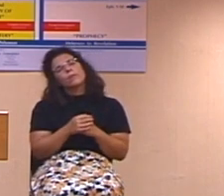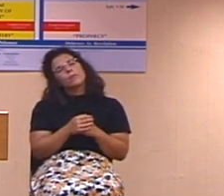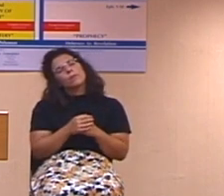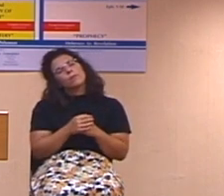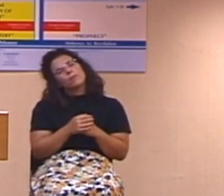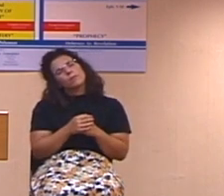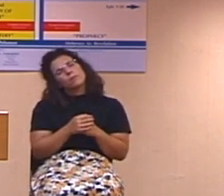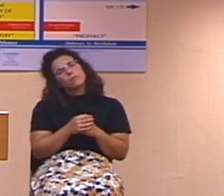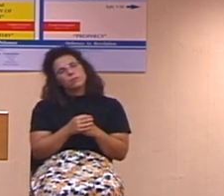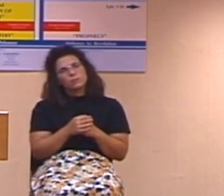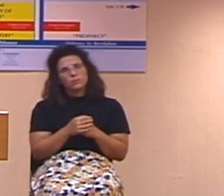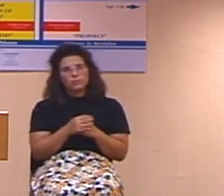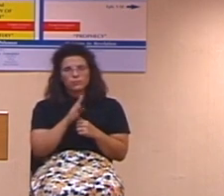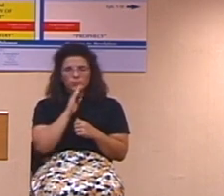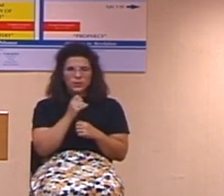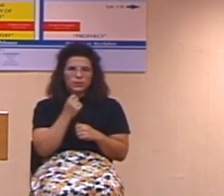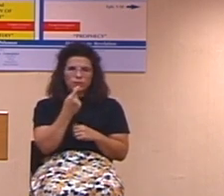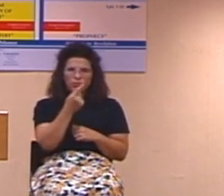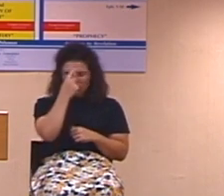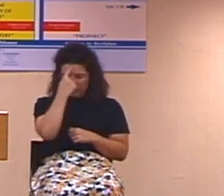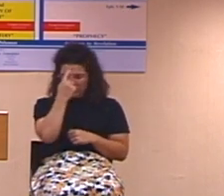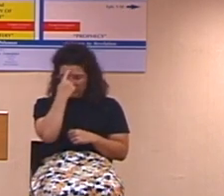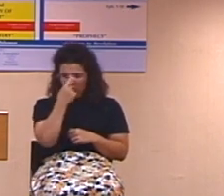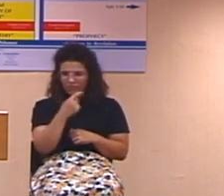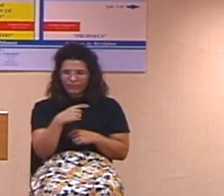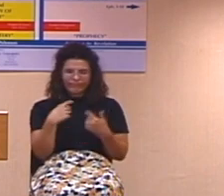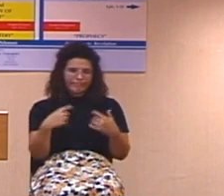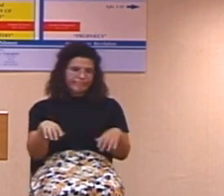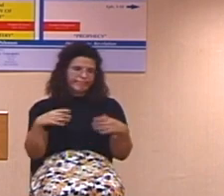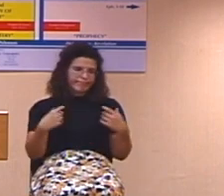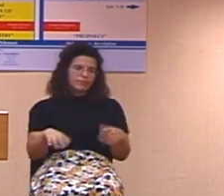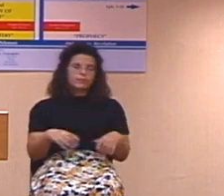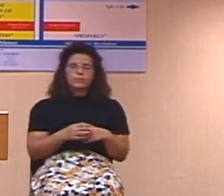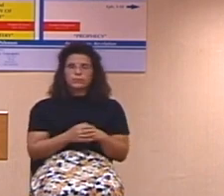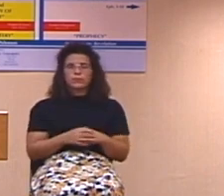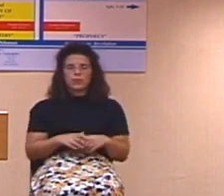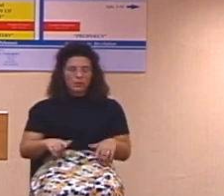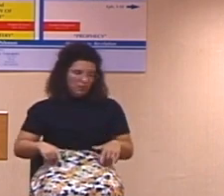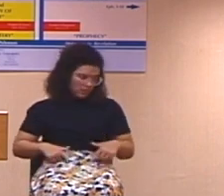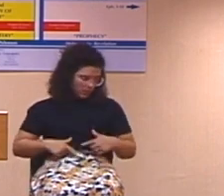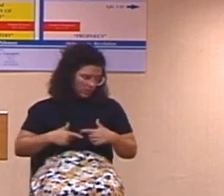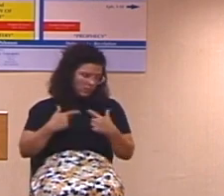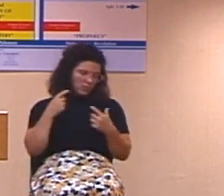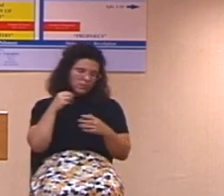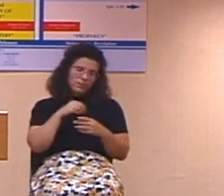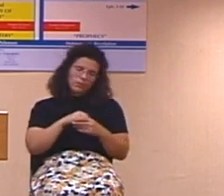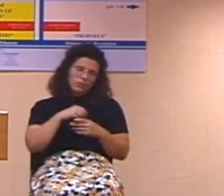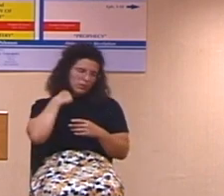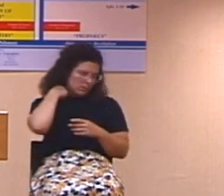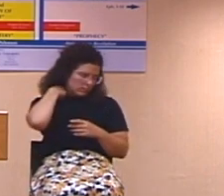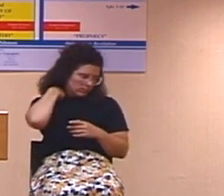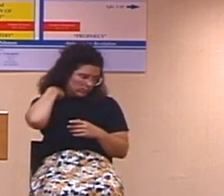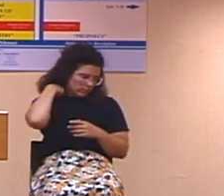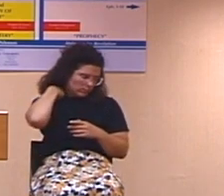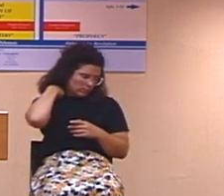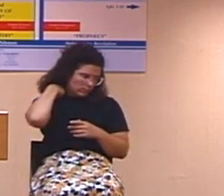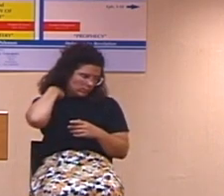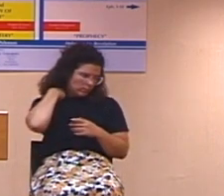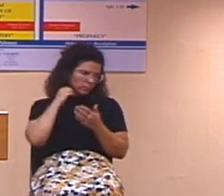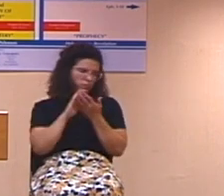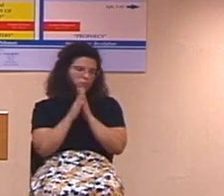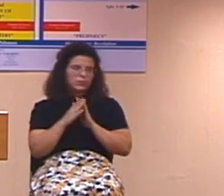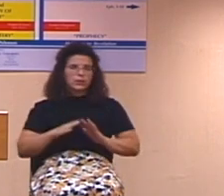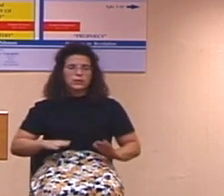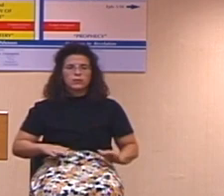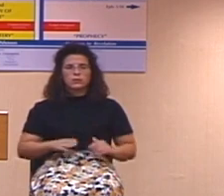Word of God. Be of one mind. Oh, my goodness, look at that. Live in peace.